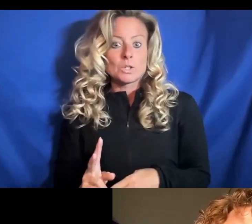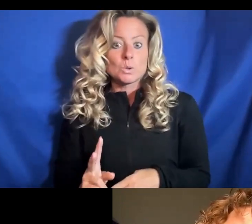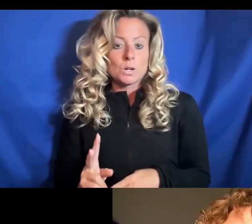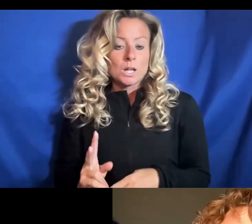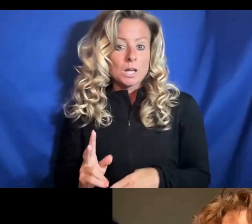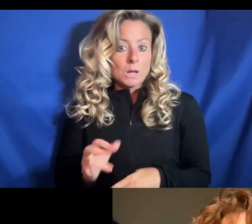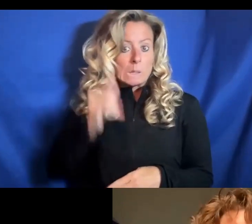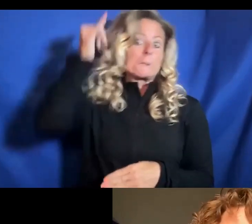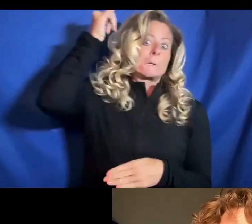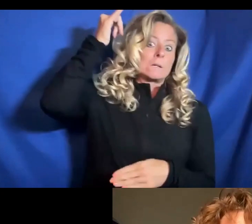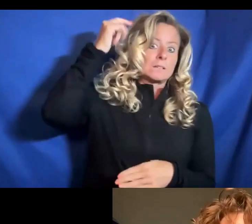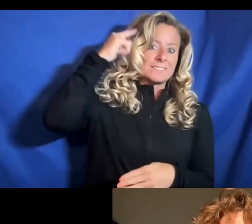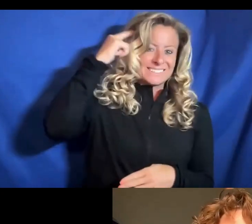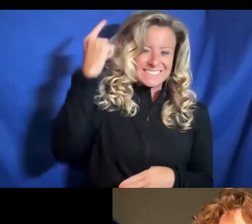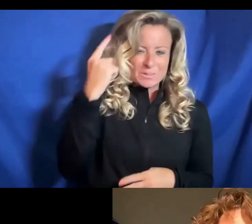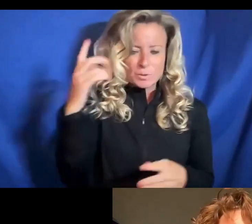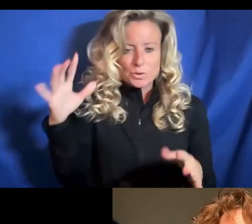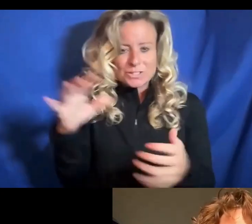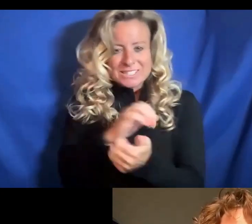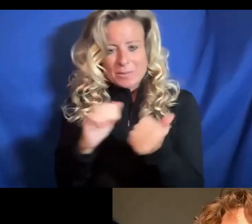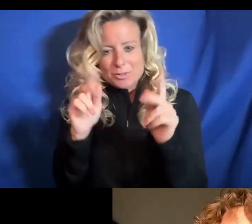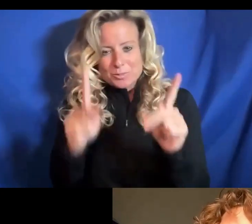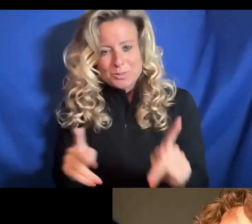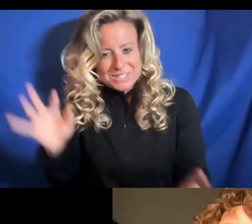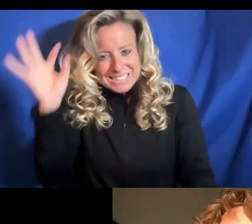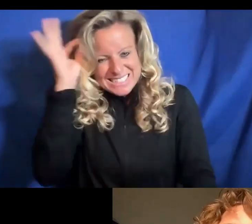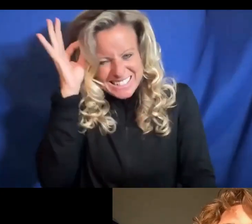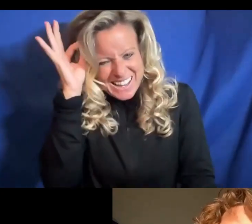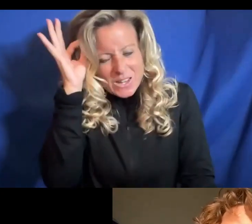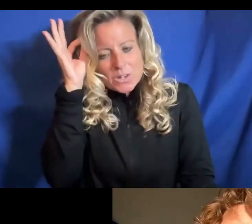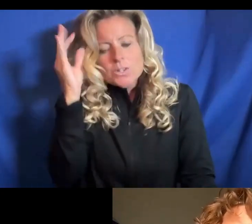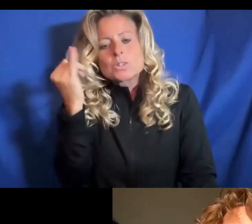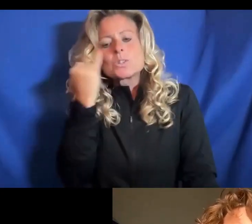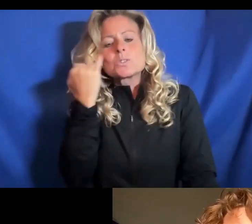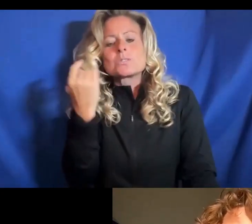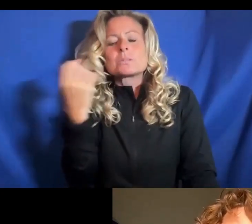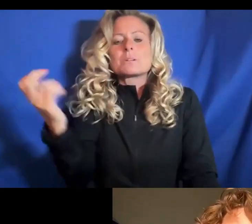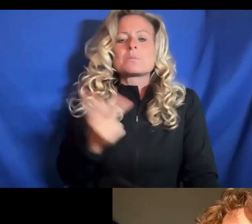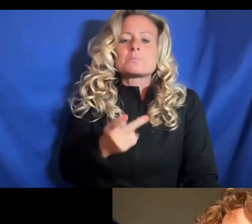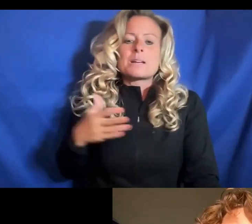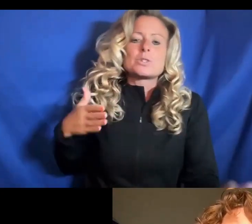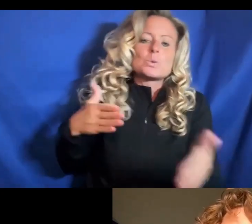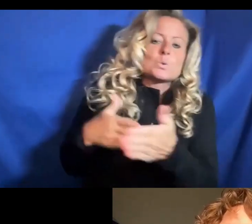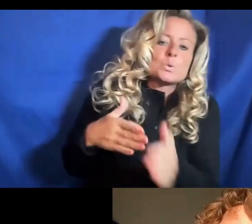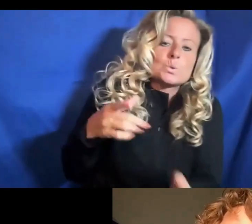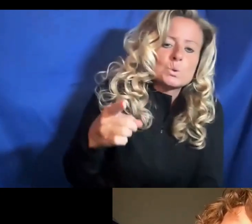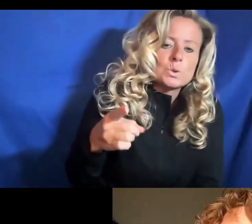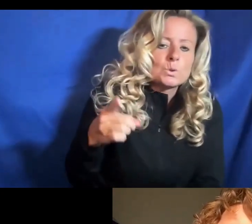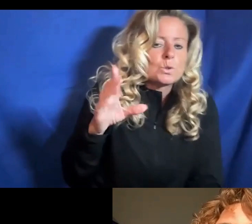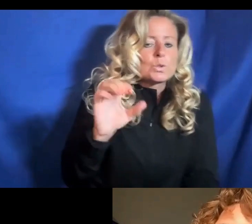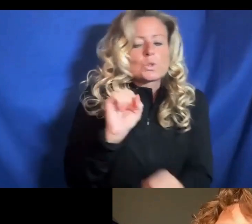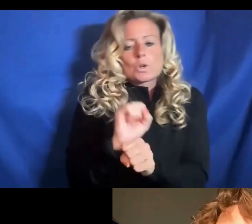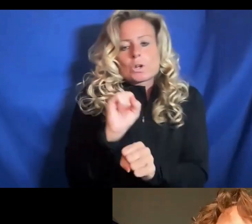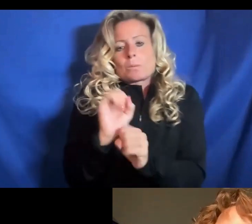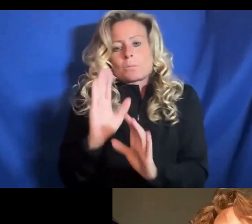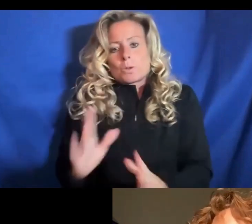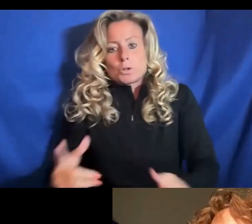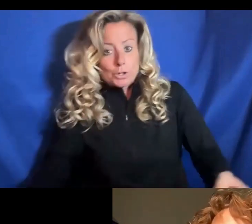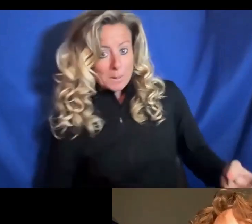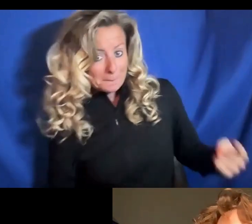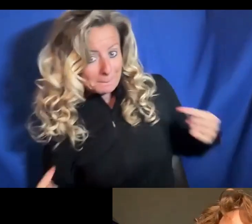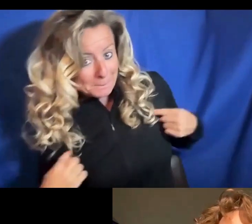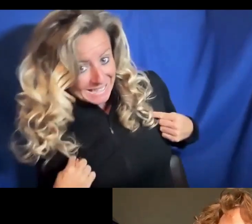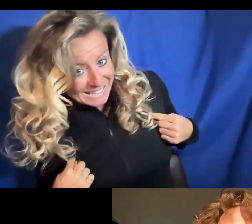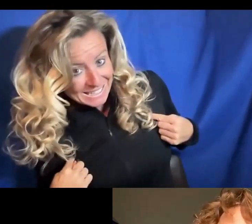Yeah. or damage someone's hair, things like that. So if someone comes back and sues you, your employer, me, I